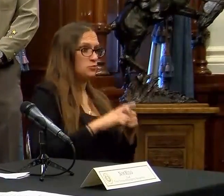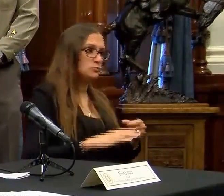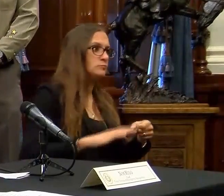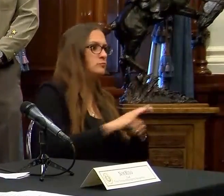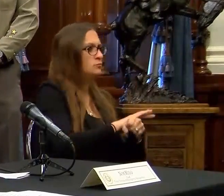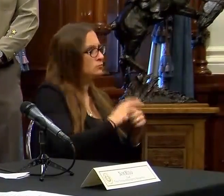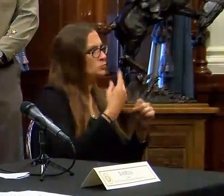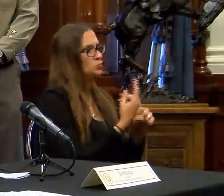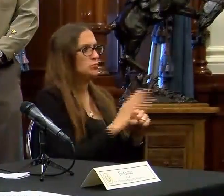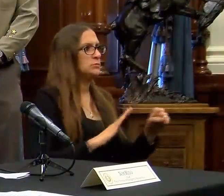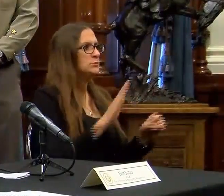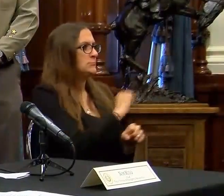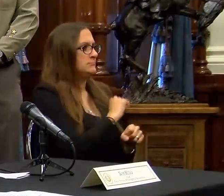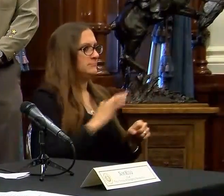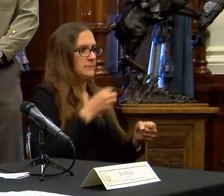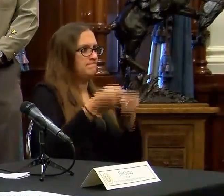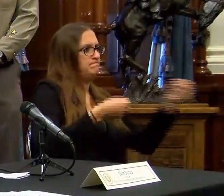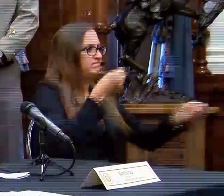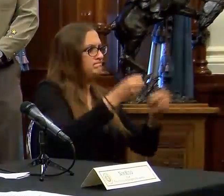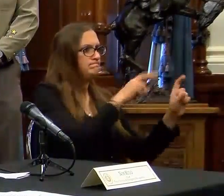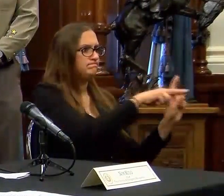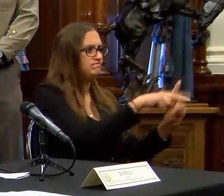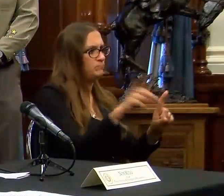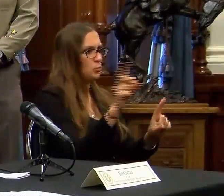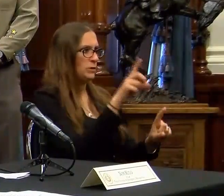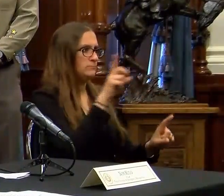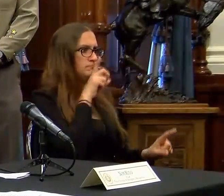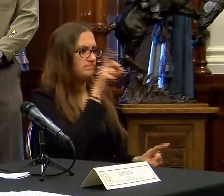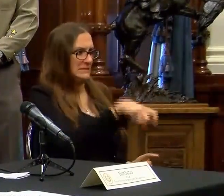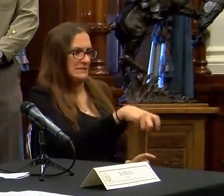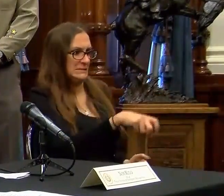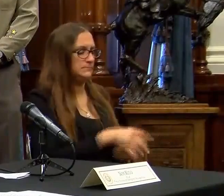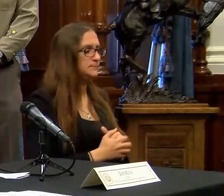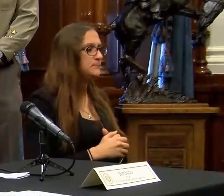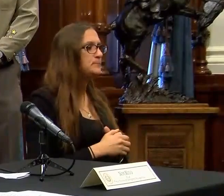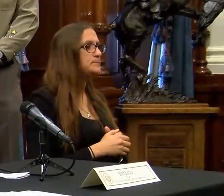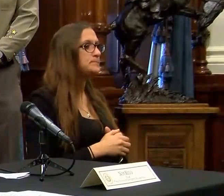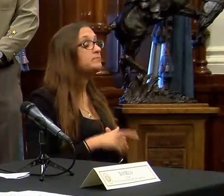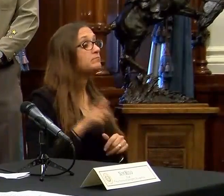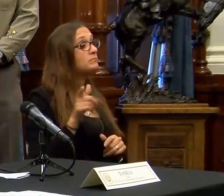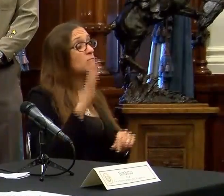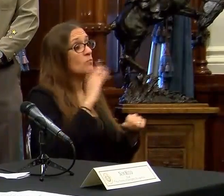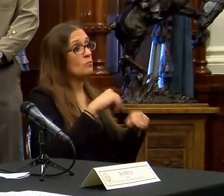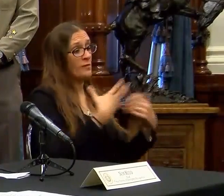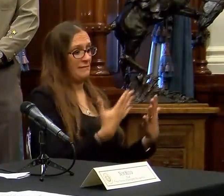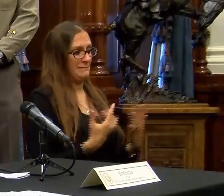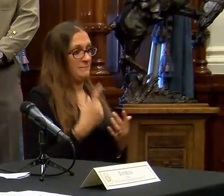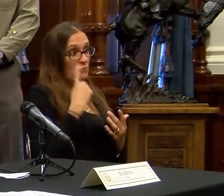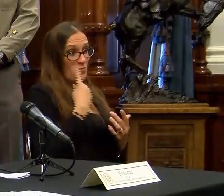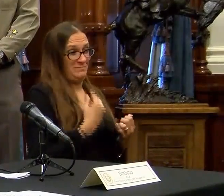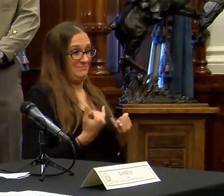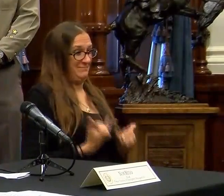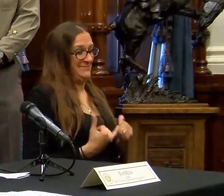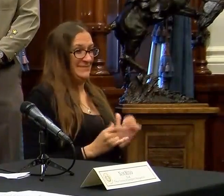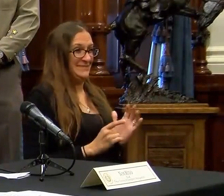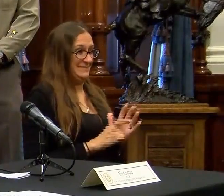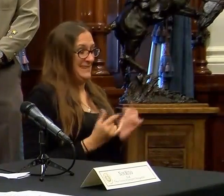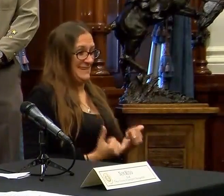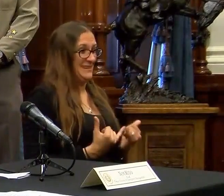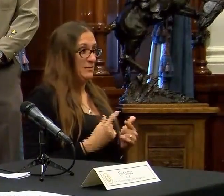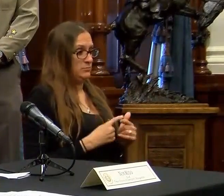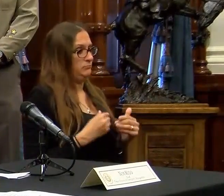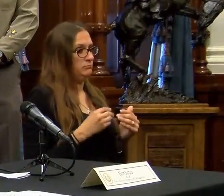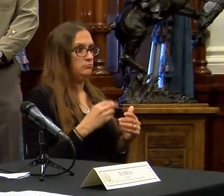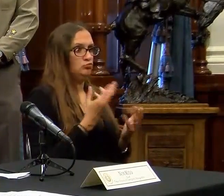utilize personnel where they are needed the most. This will provide the immediate ability to